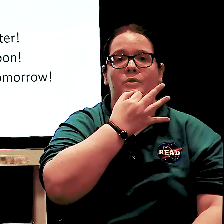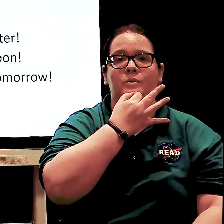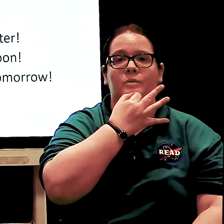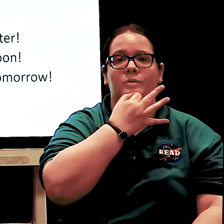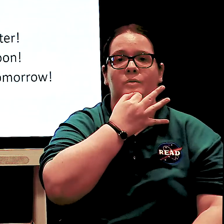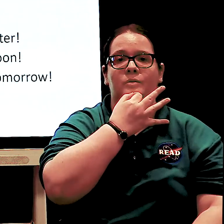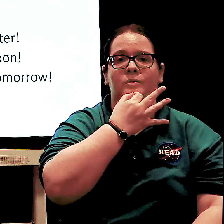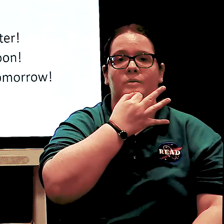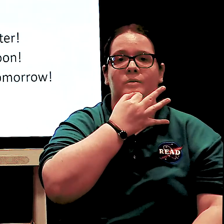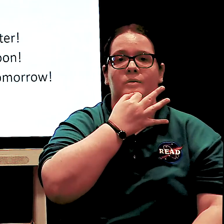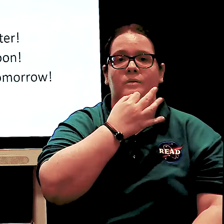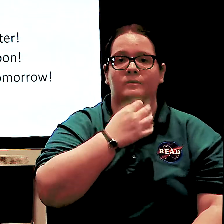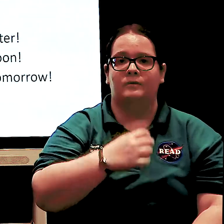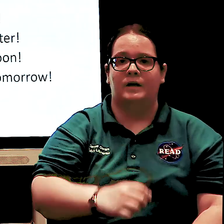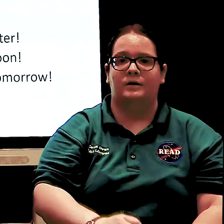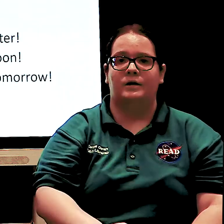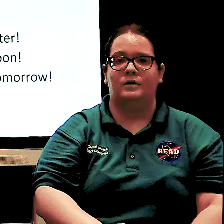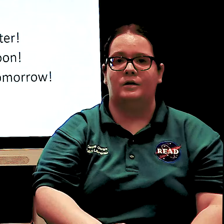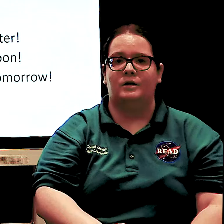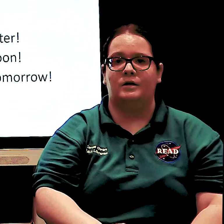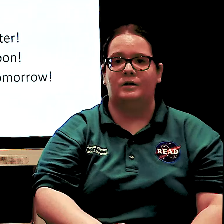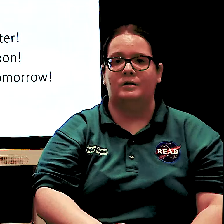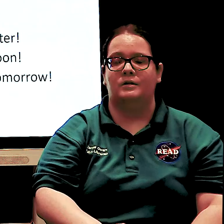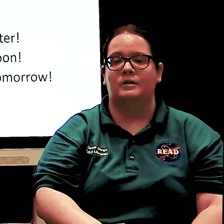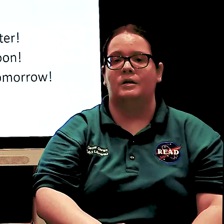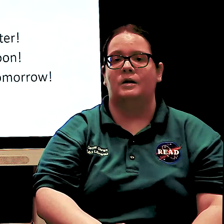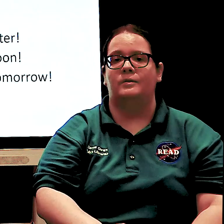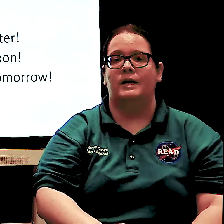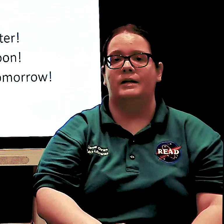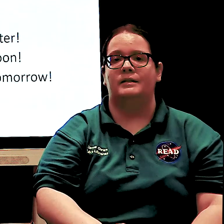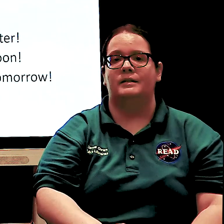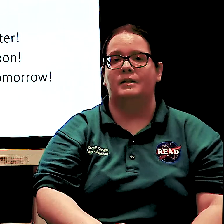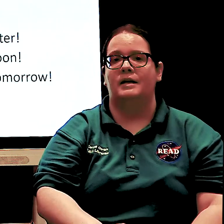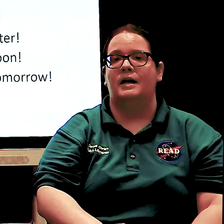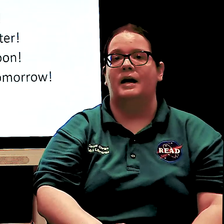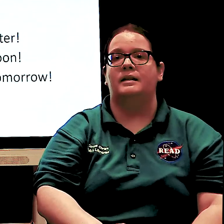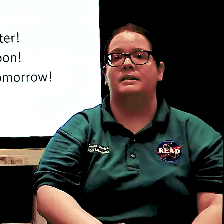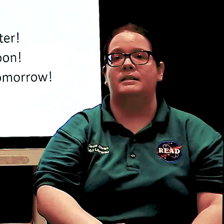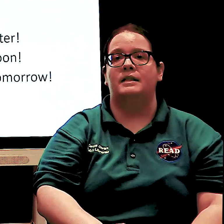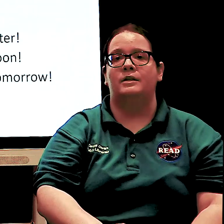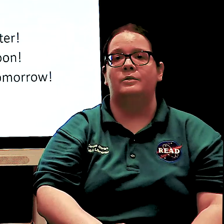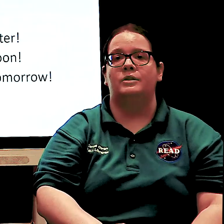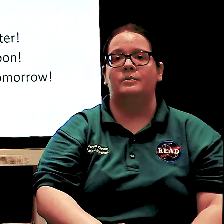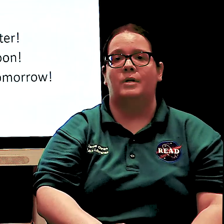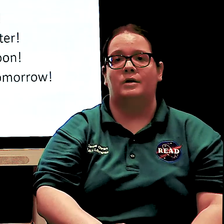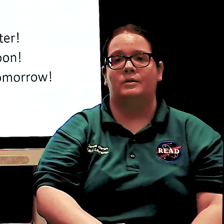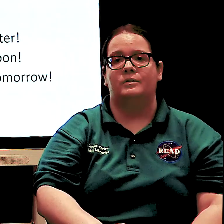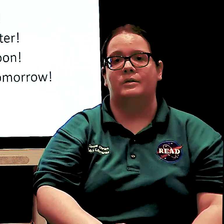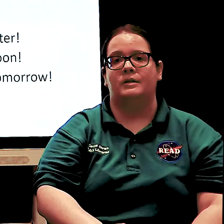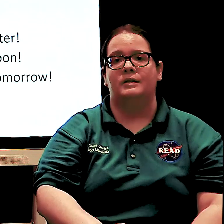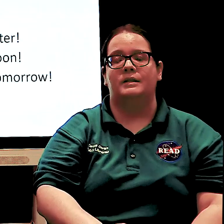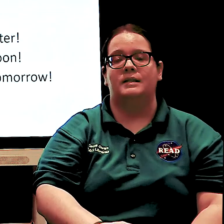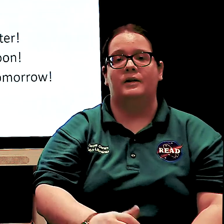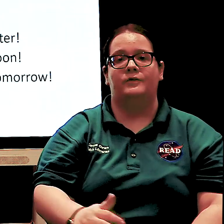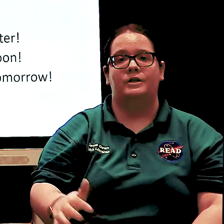soon. Very good. All right. And then see you tomorrow. The sign for